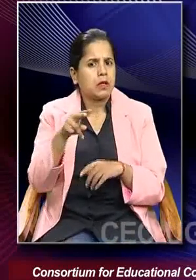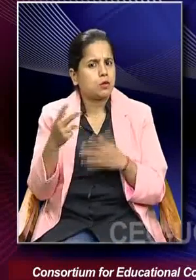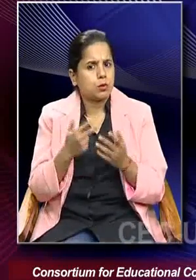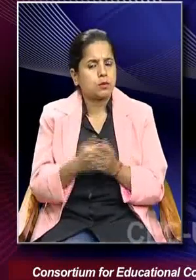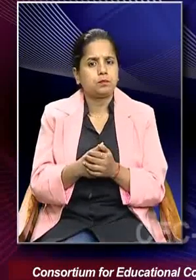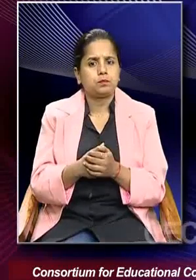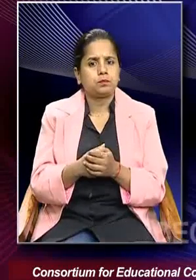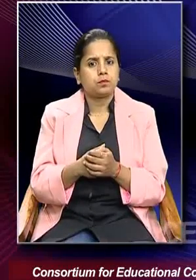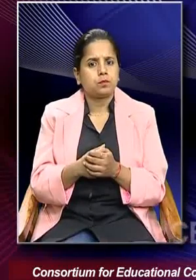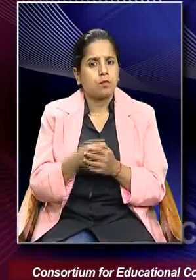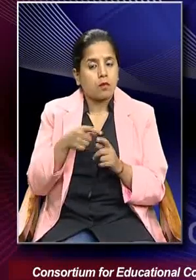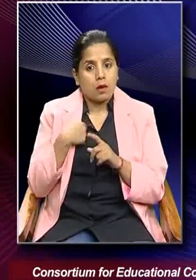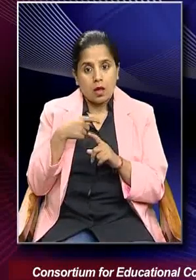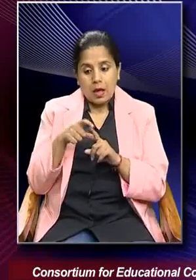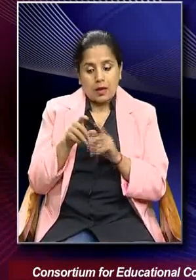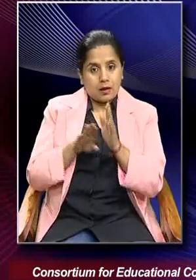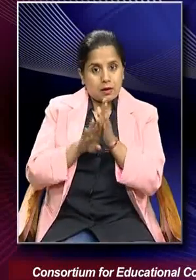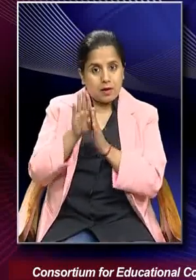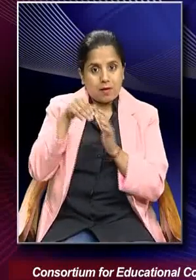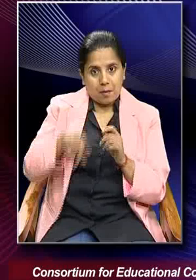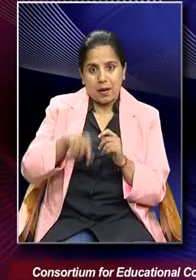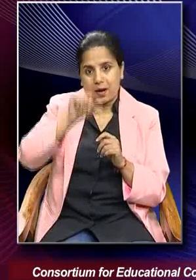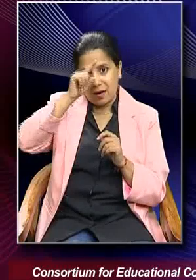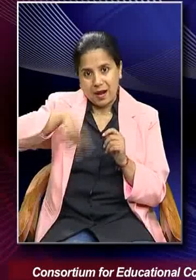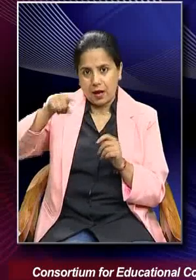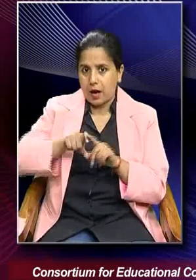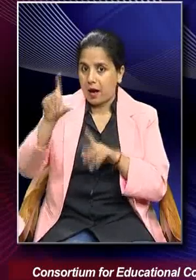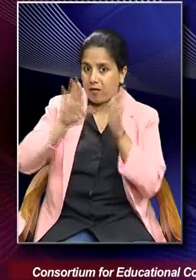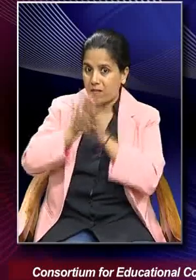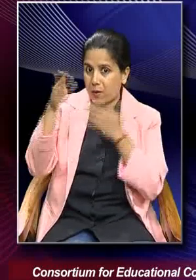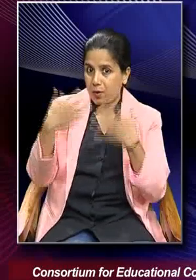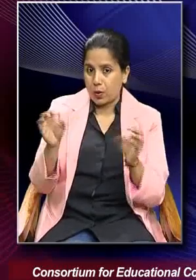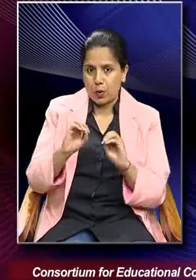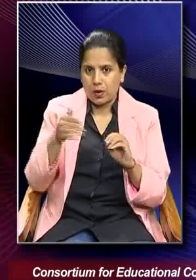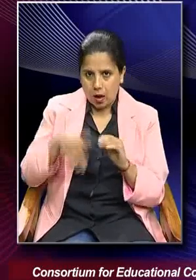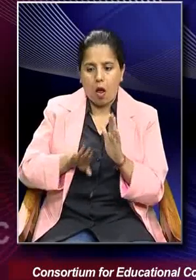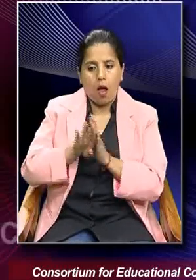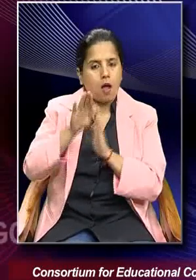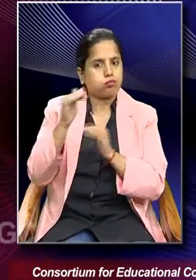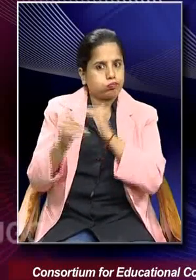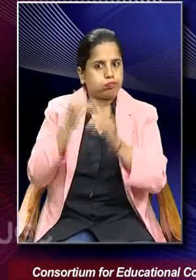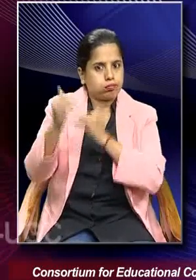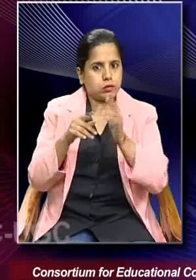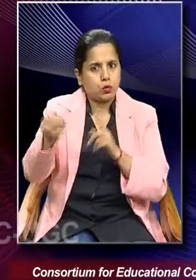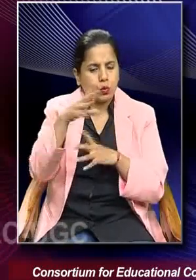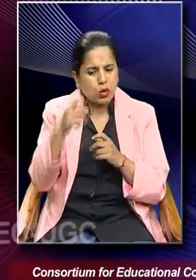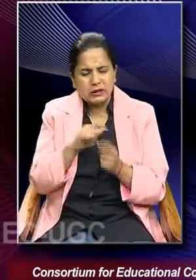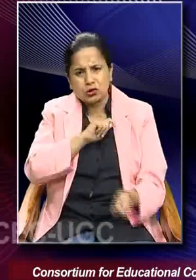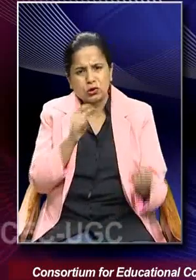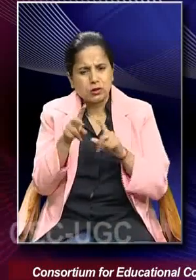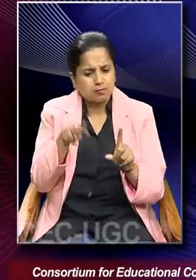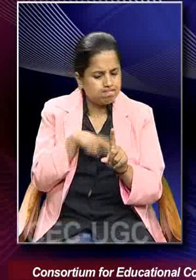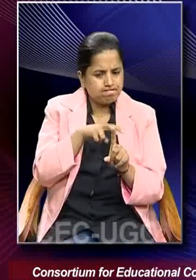a developing country like India, which is looking for transition, should deploy all